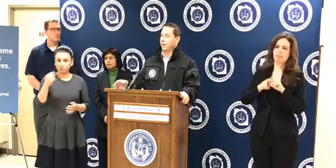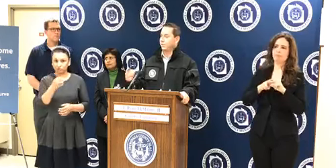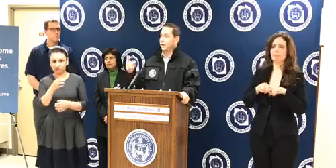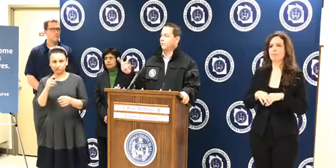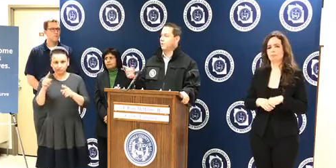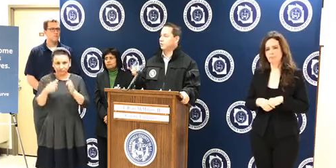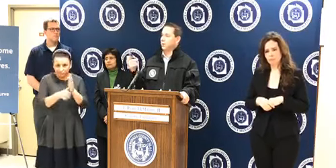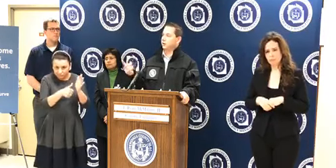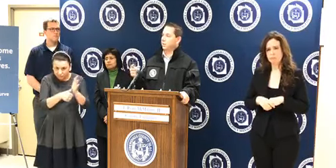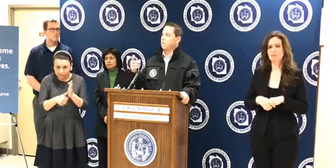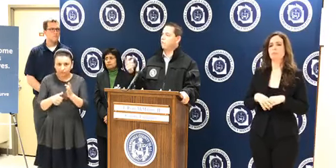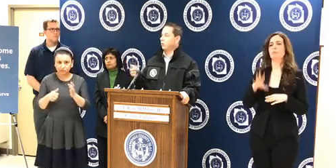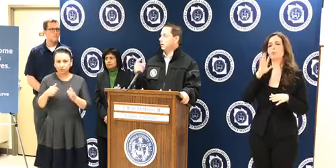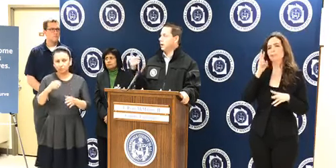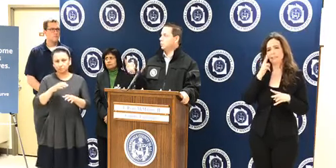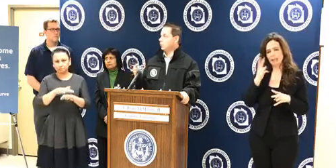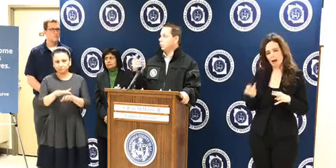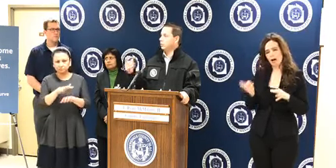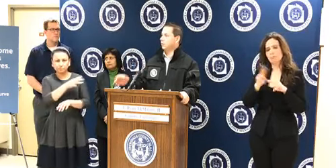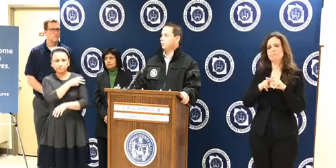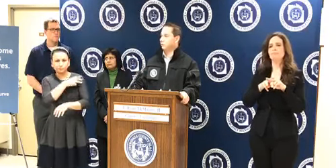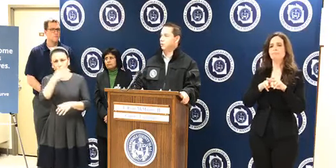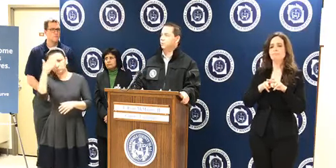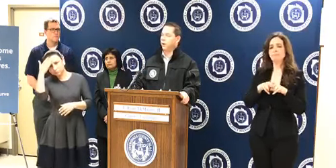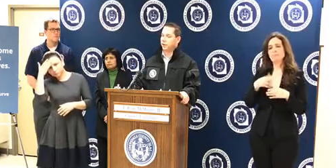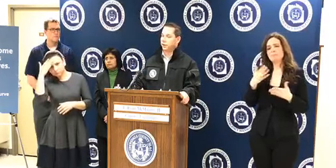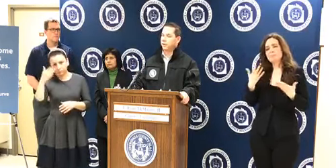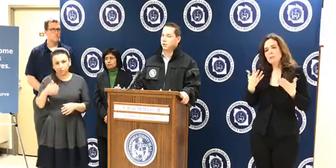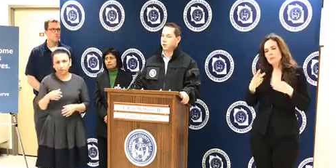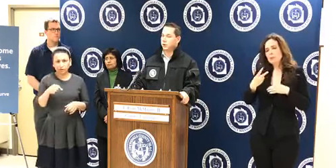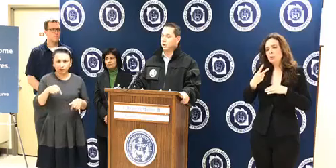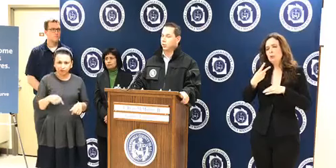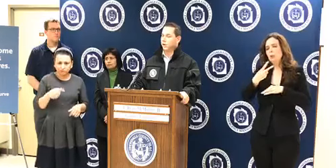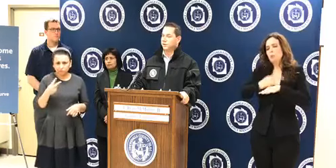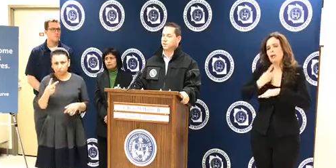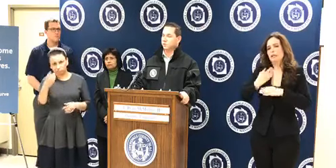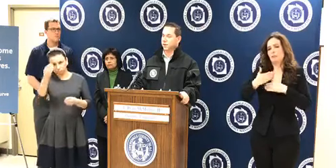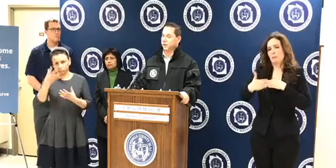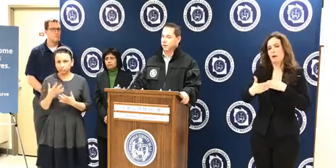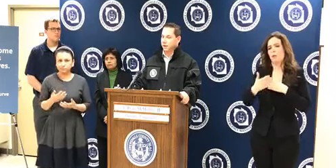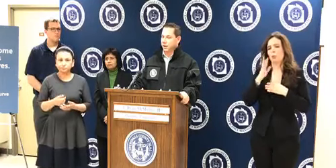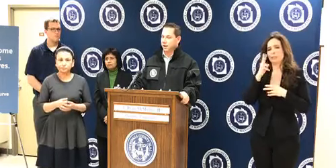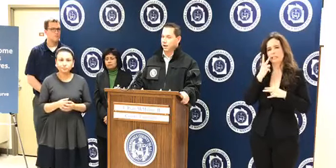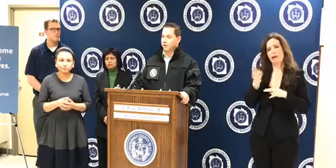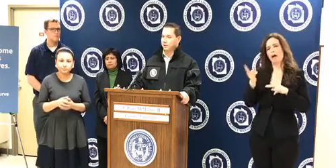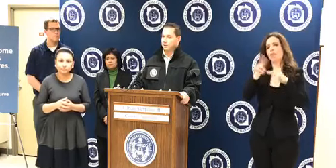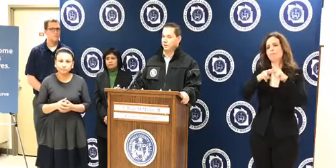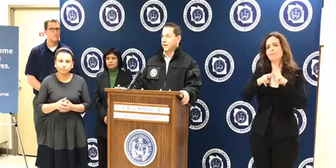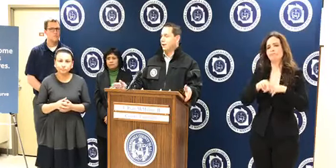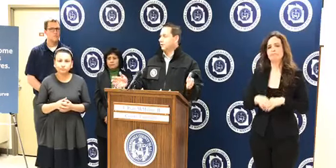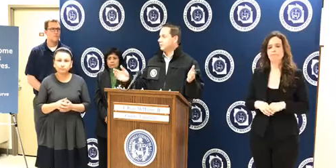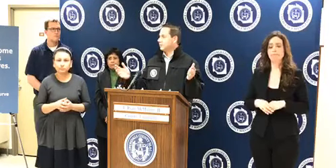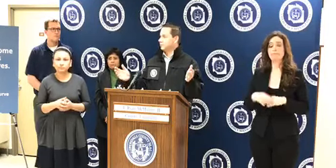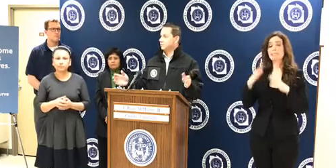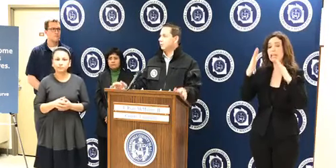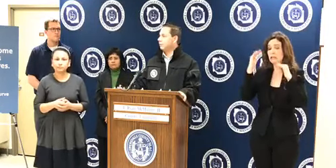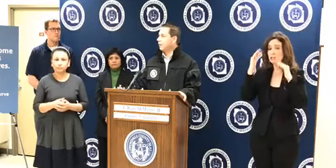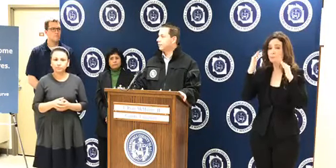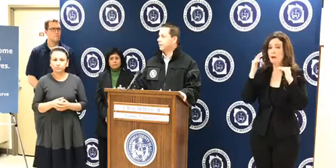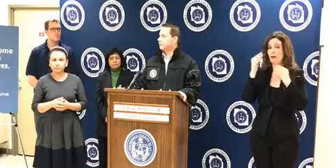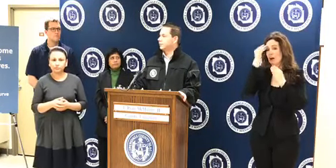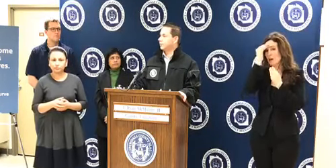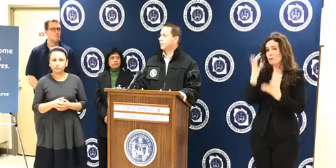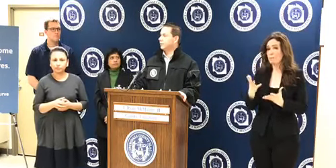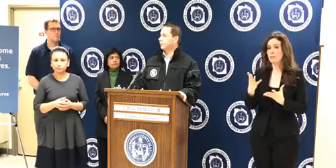that information is probably going to be about 48 hours old. But certainly we anticipate the data is for every